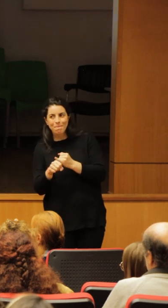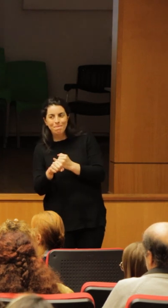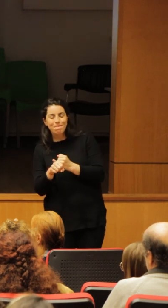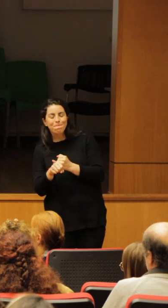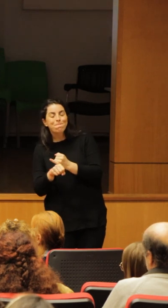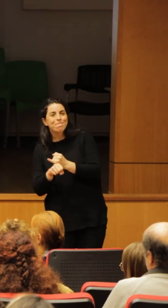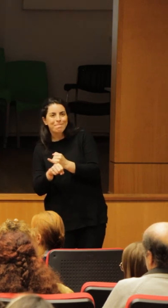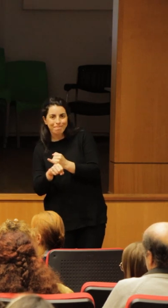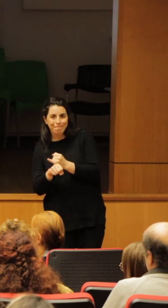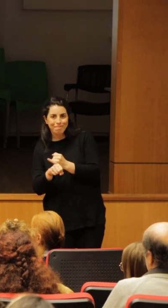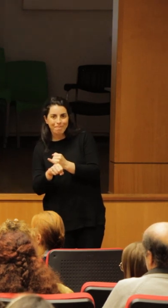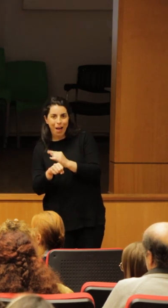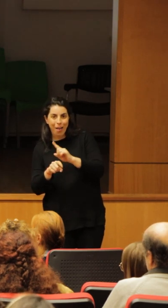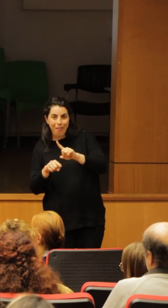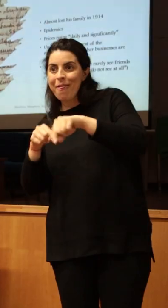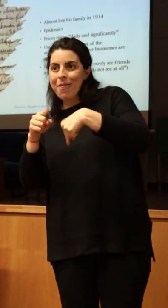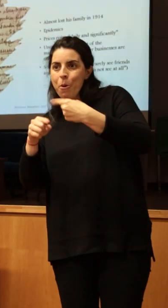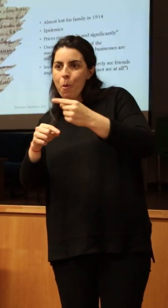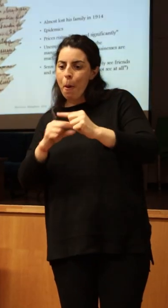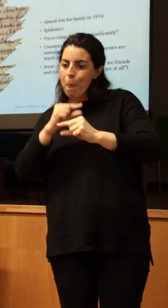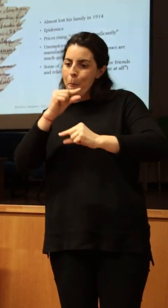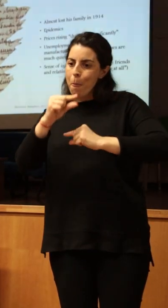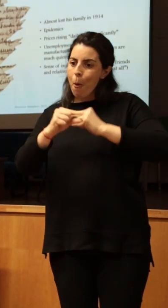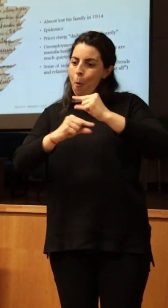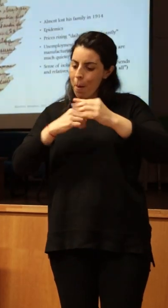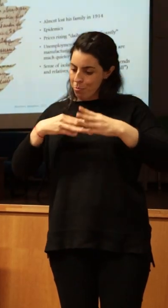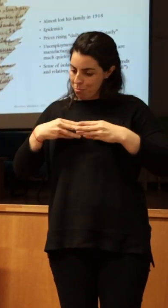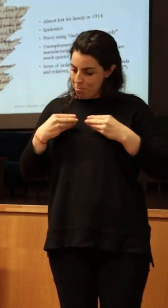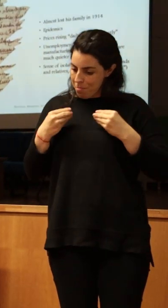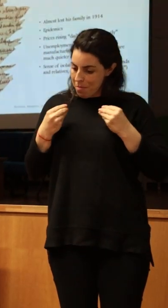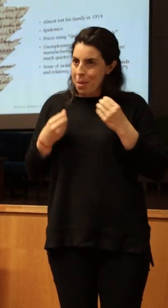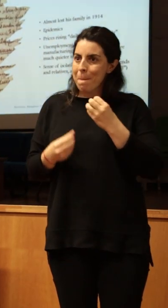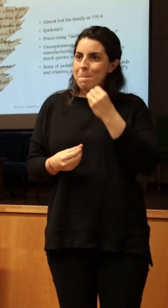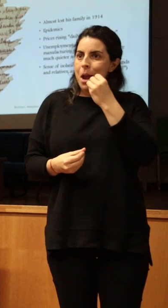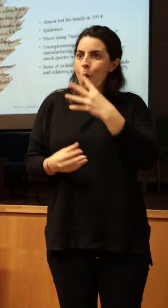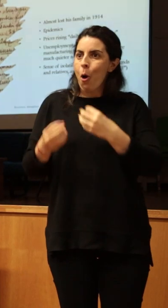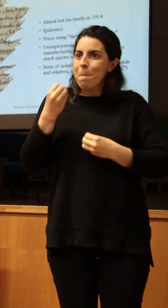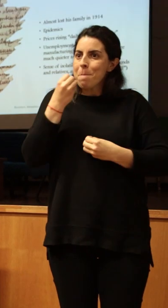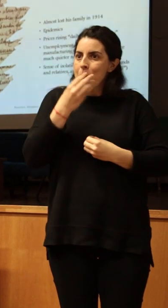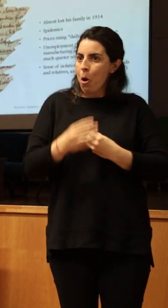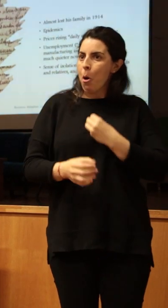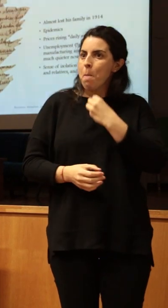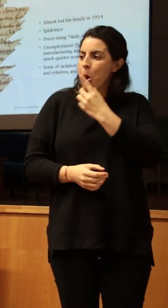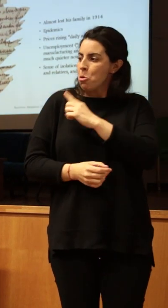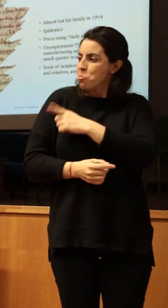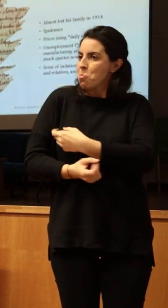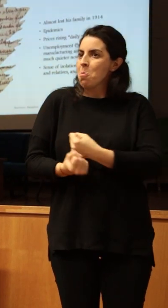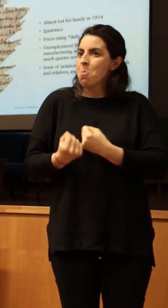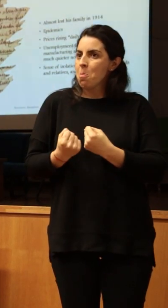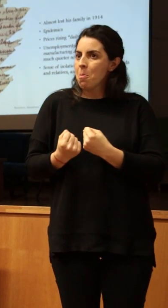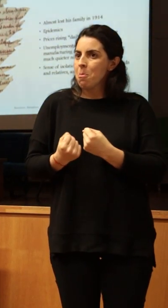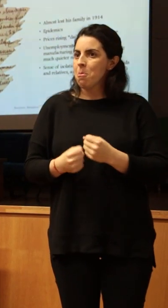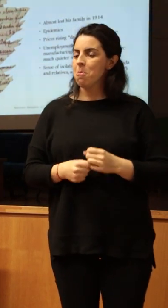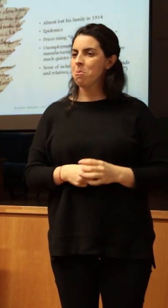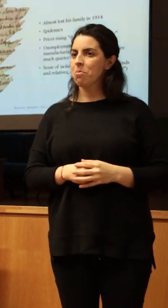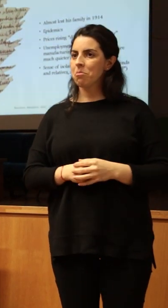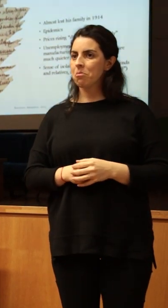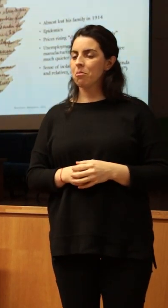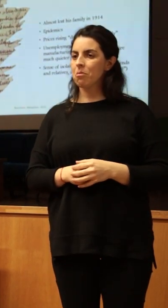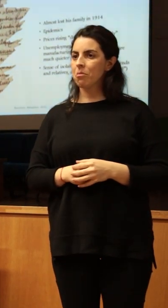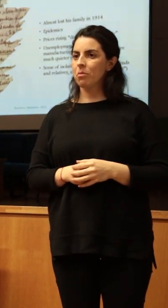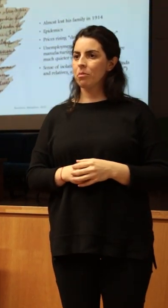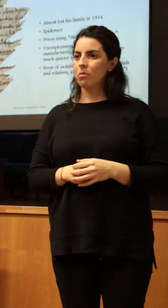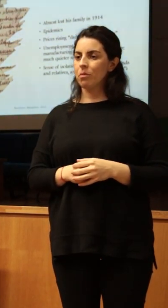antes de comenzar después a levantar. So this is like super quick. I just thought it would be cool for you to see on the